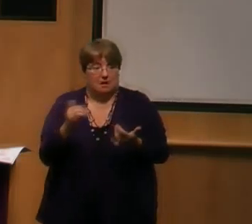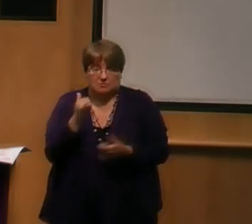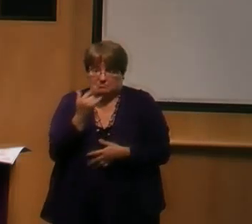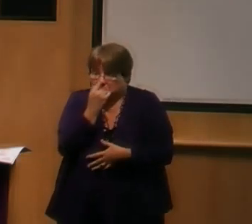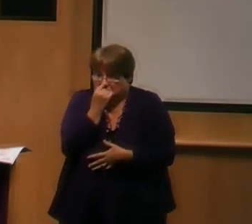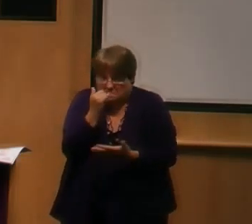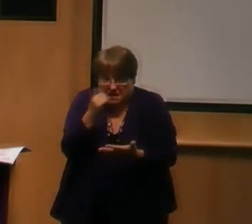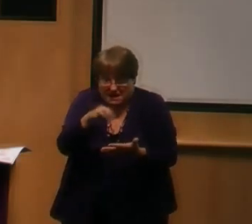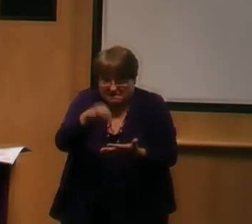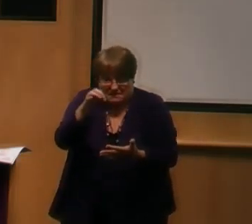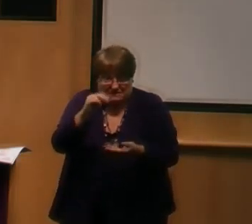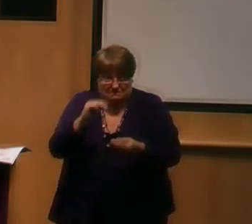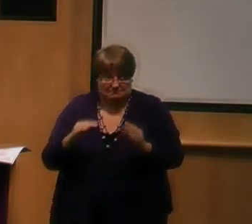request.